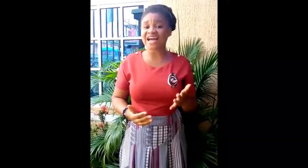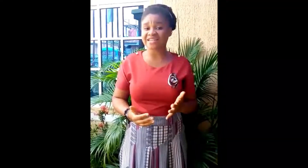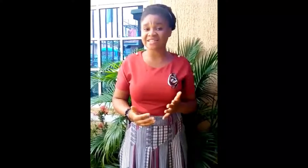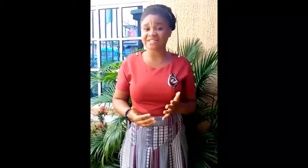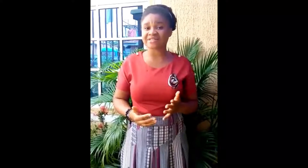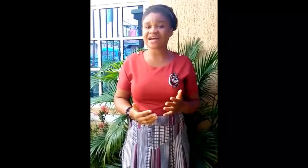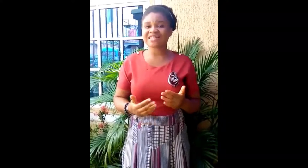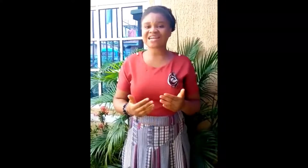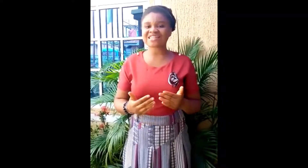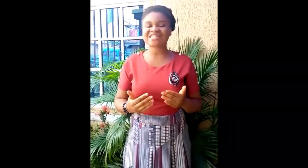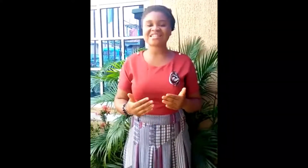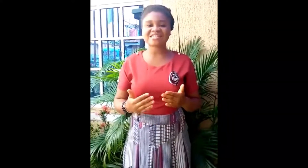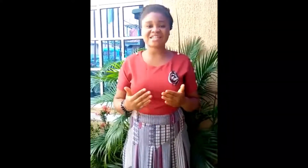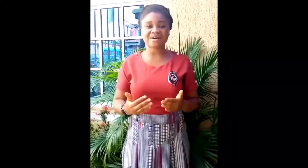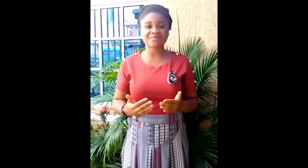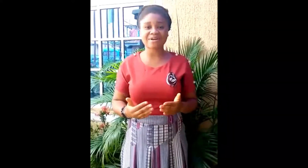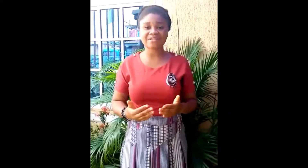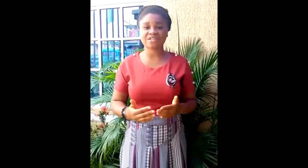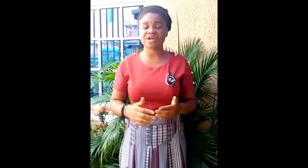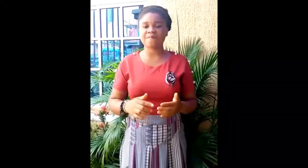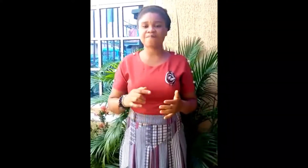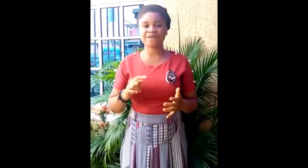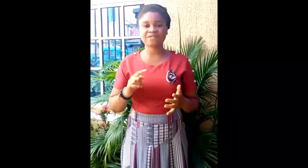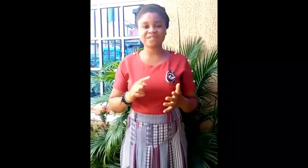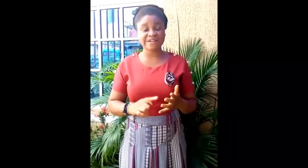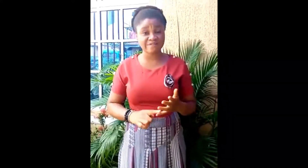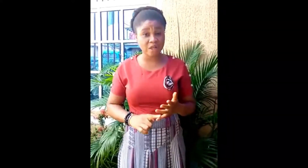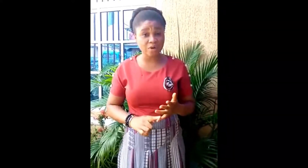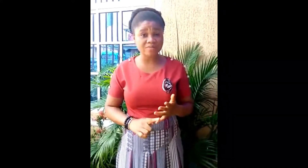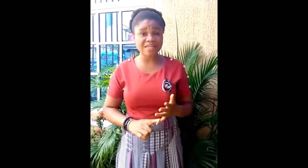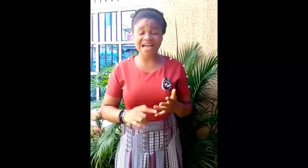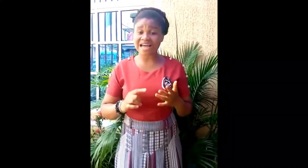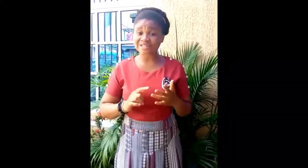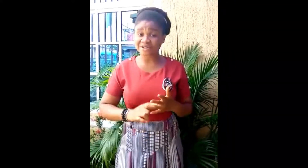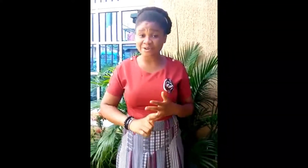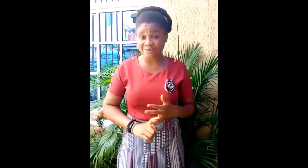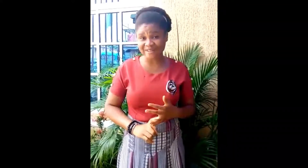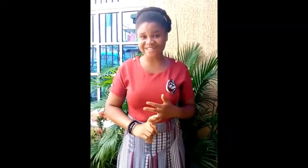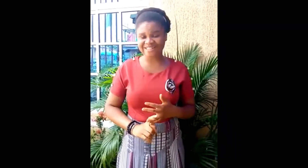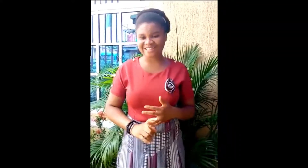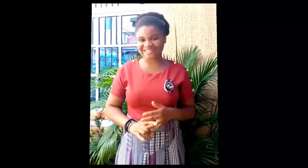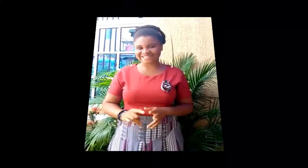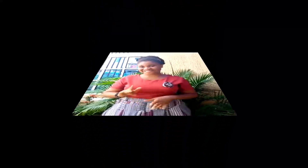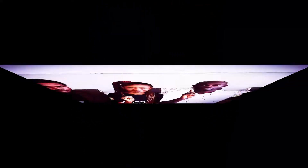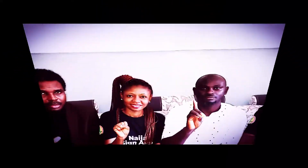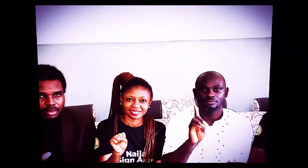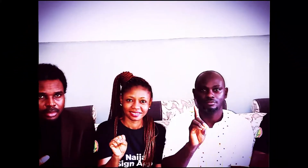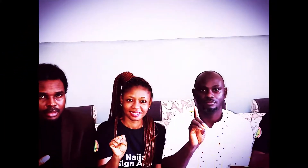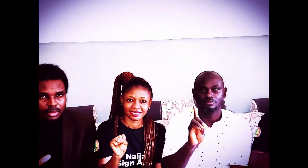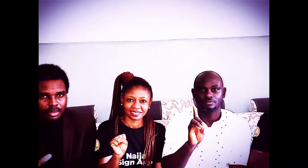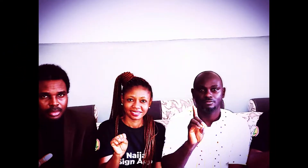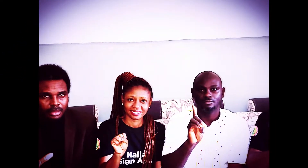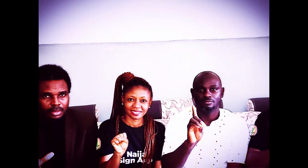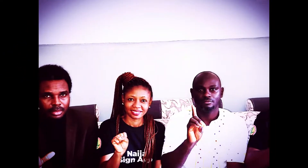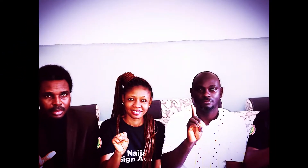only ideal that this language be developed and documented.